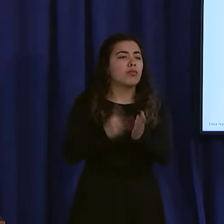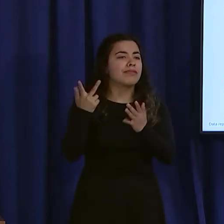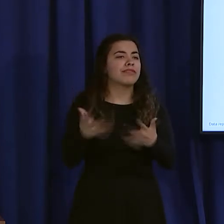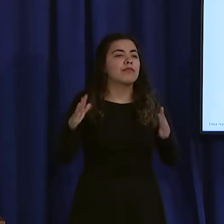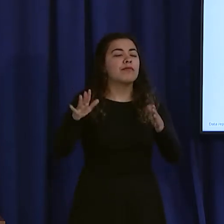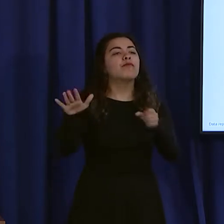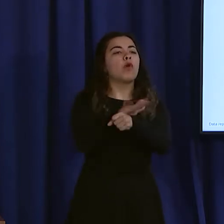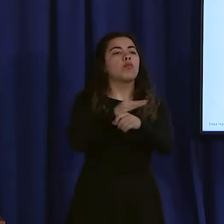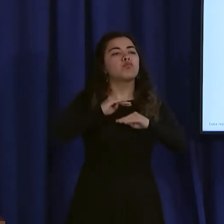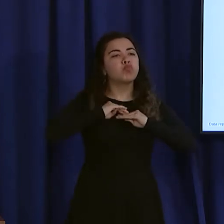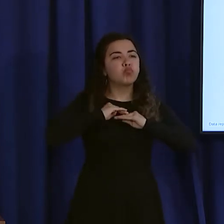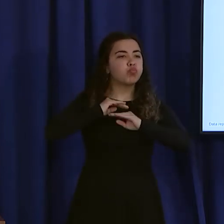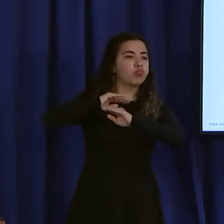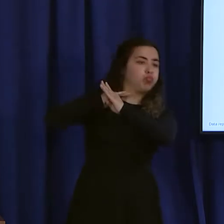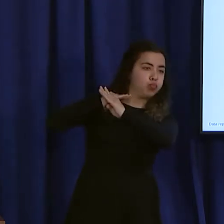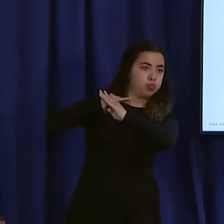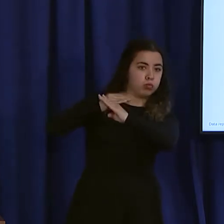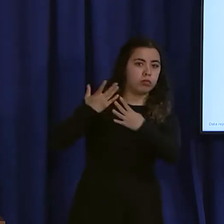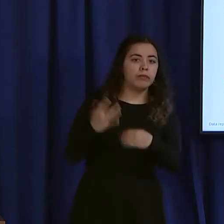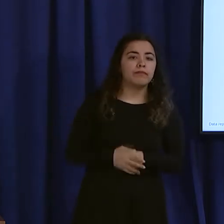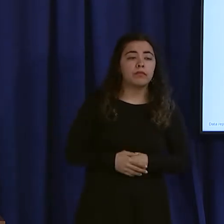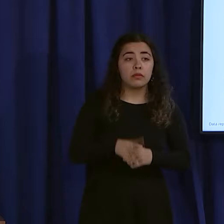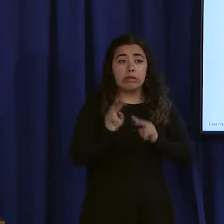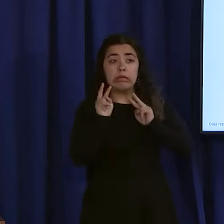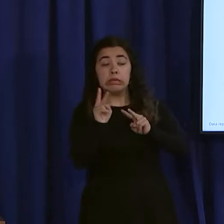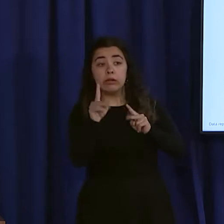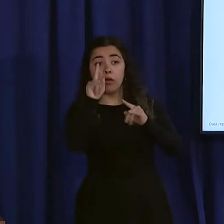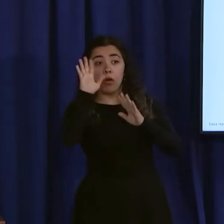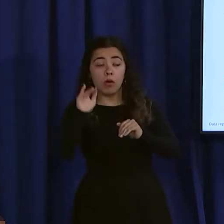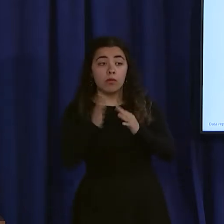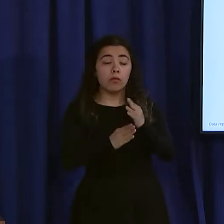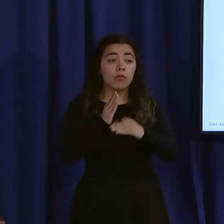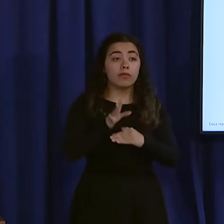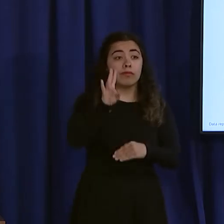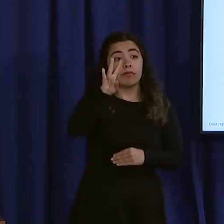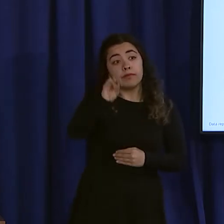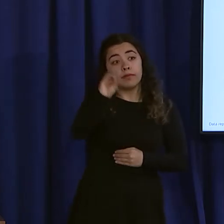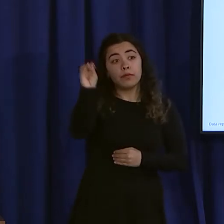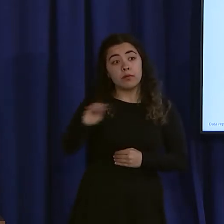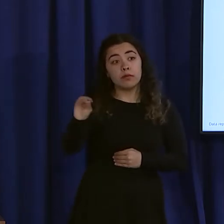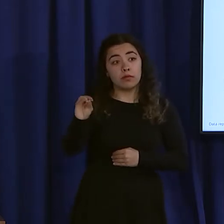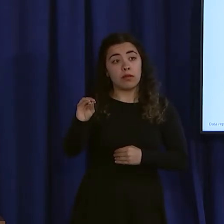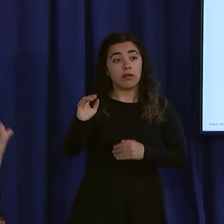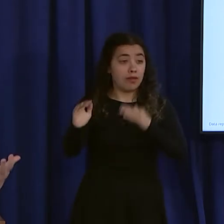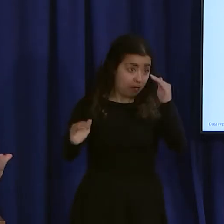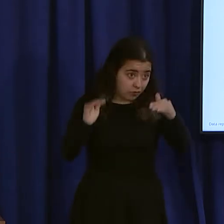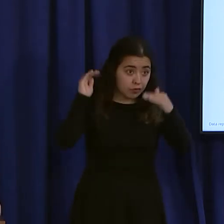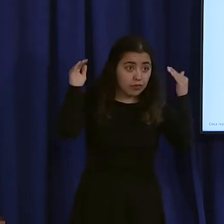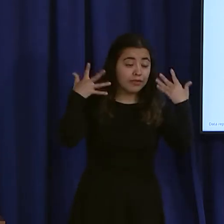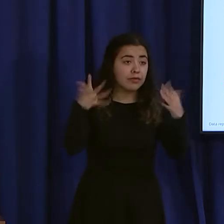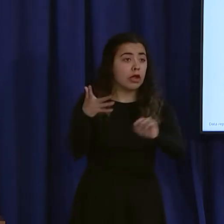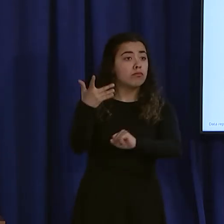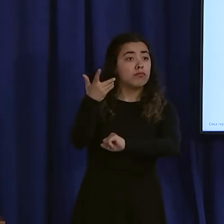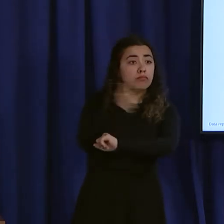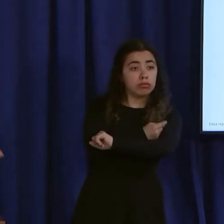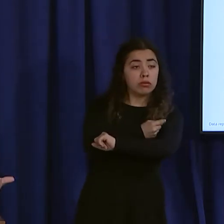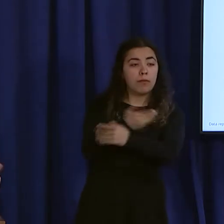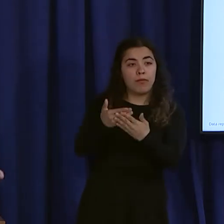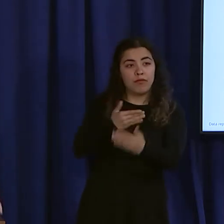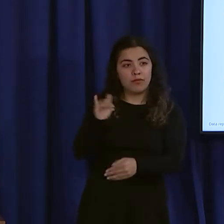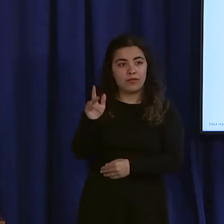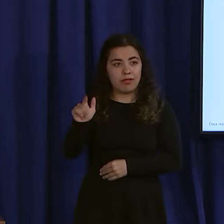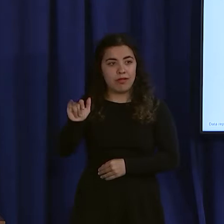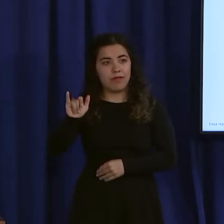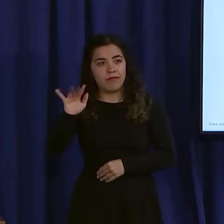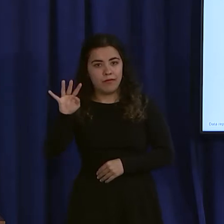where 70% of adults have gotten at least a first dose of vaccine by the 4th of July. That's a national goal that's been set. It's a goal